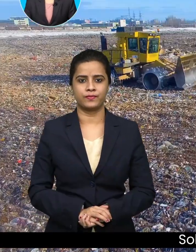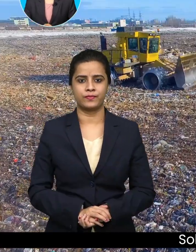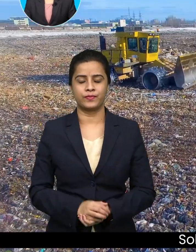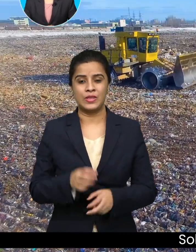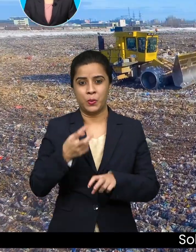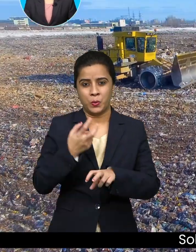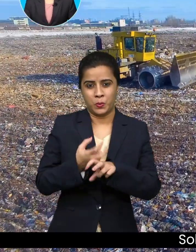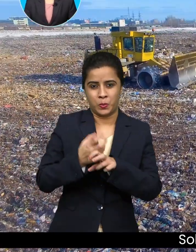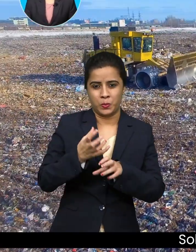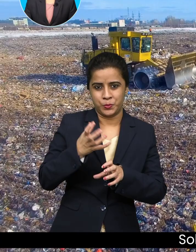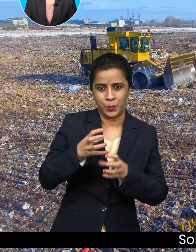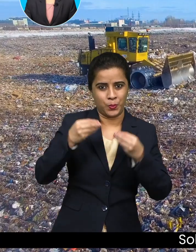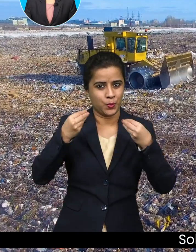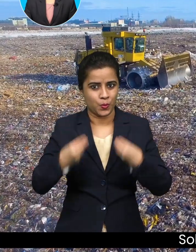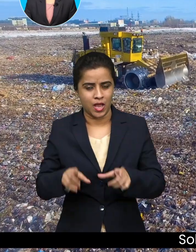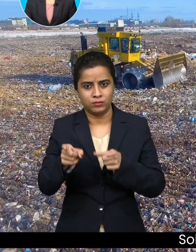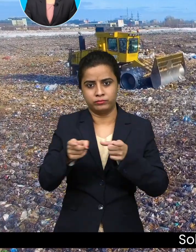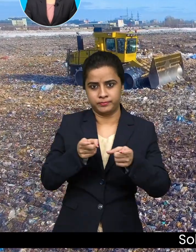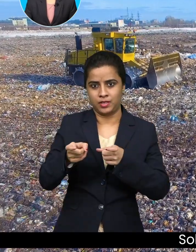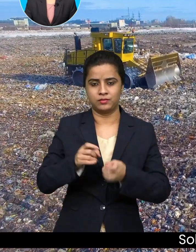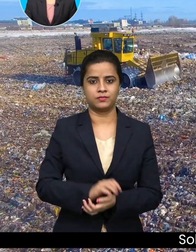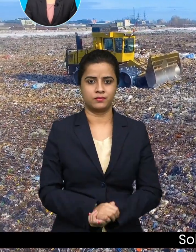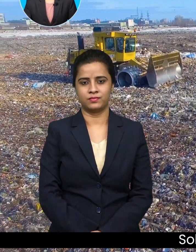solid waste management.